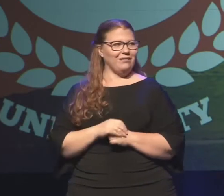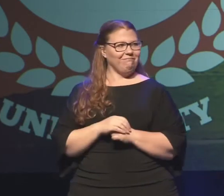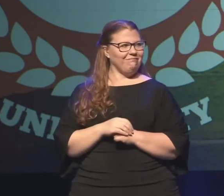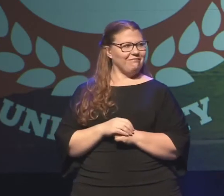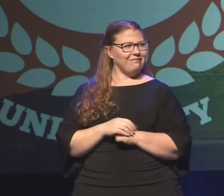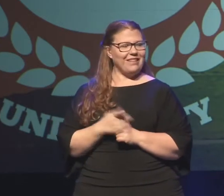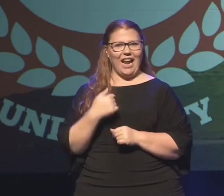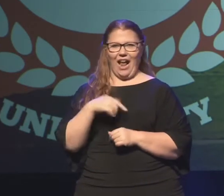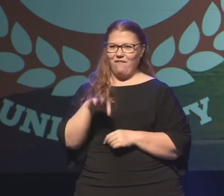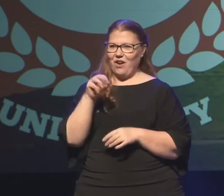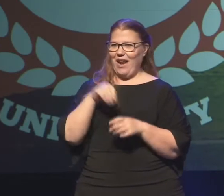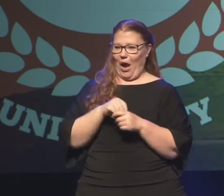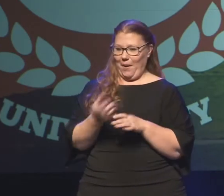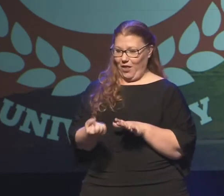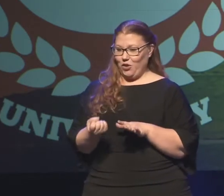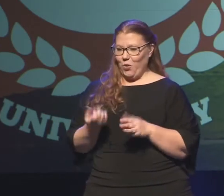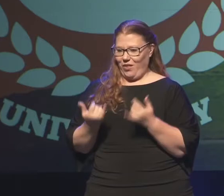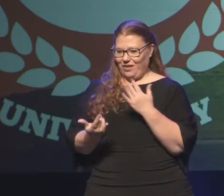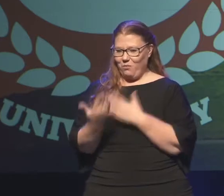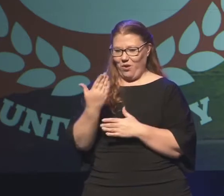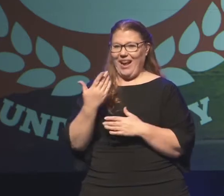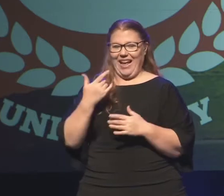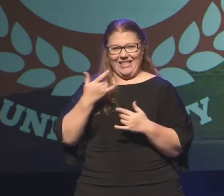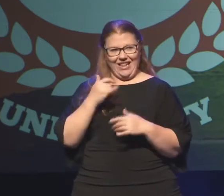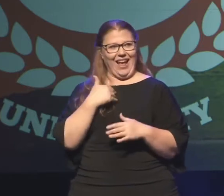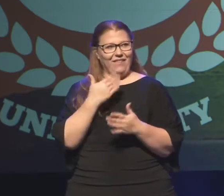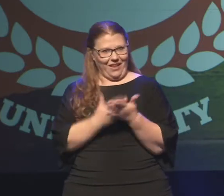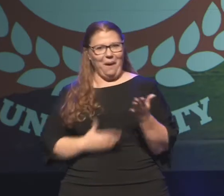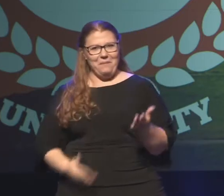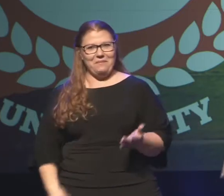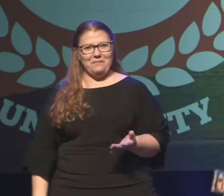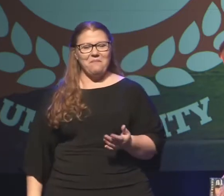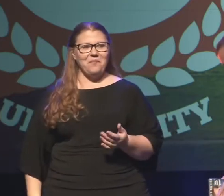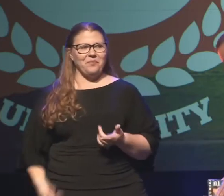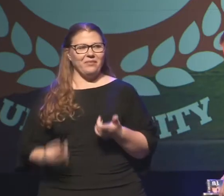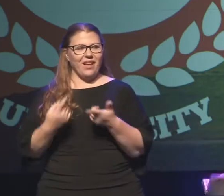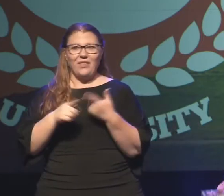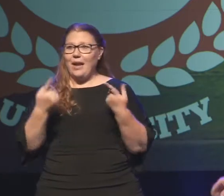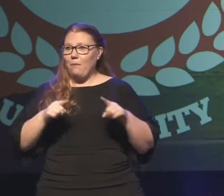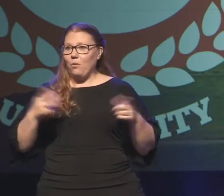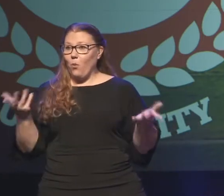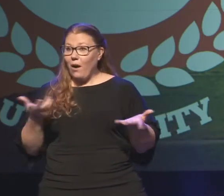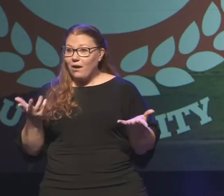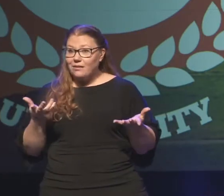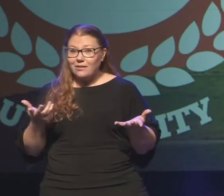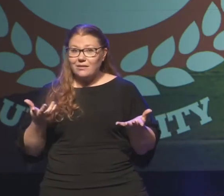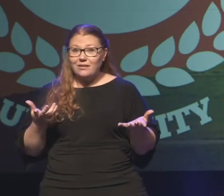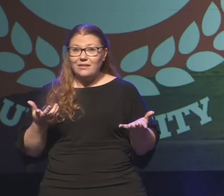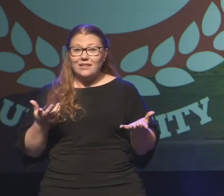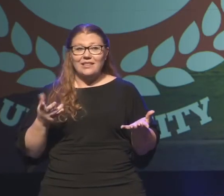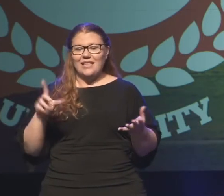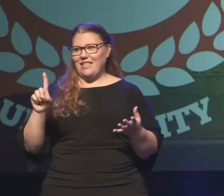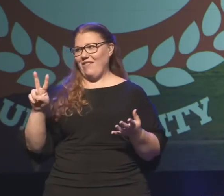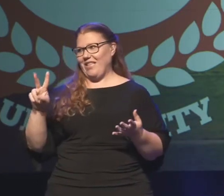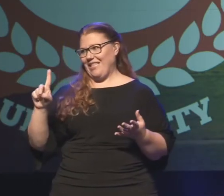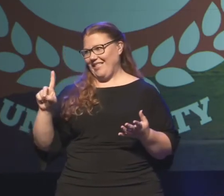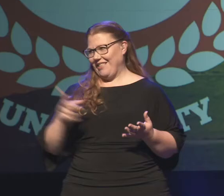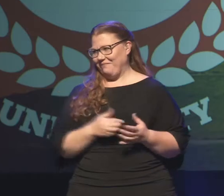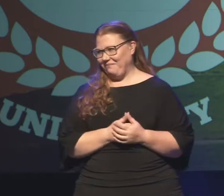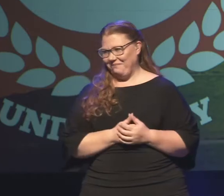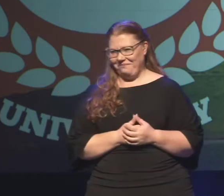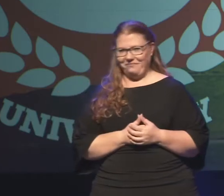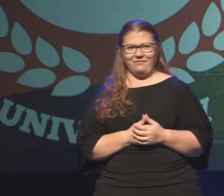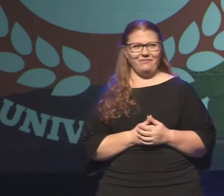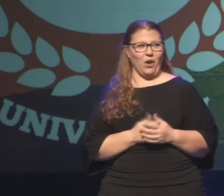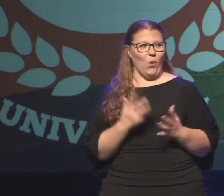I found this in my drawer this morning. I mean, I still have some of these. Then came what? The DVD.